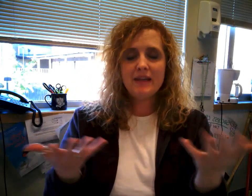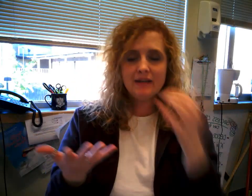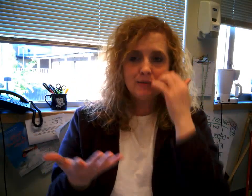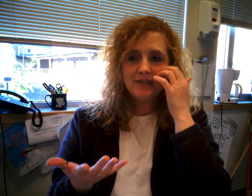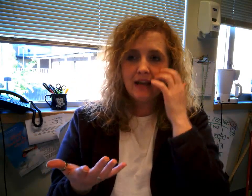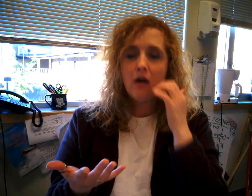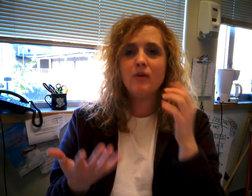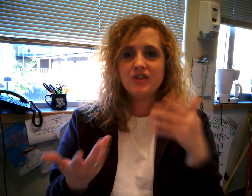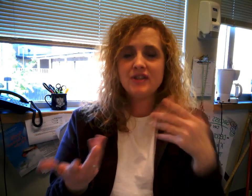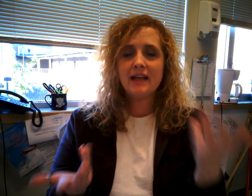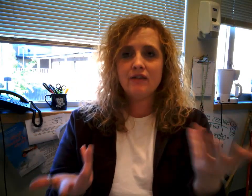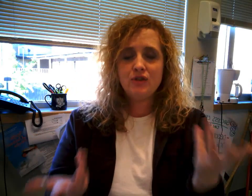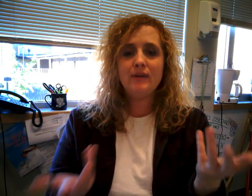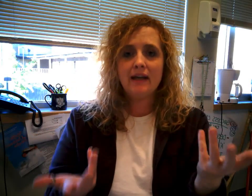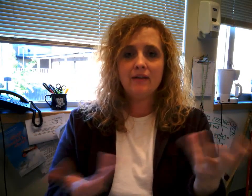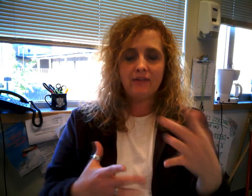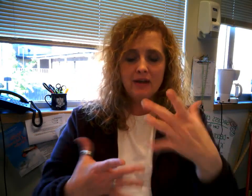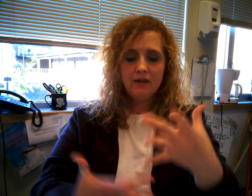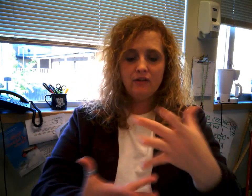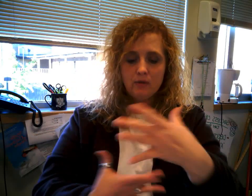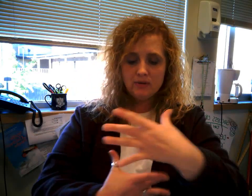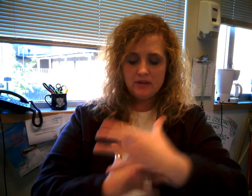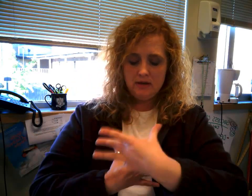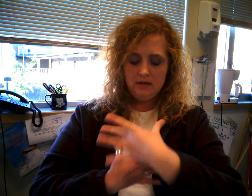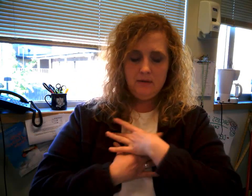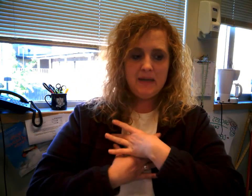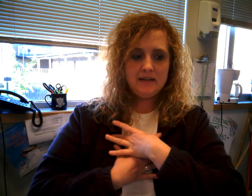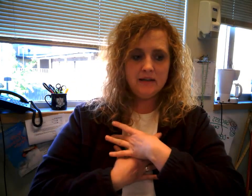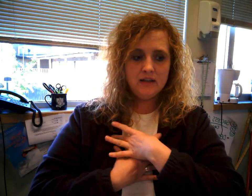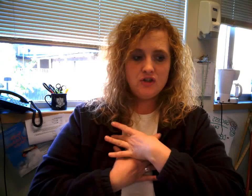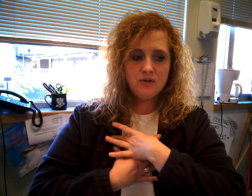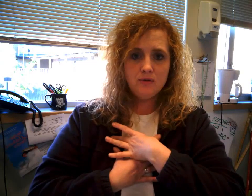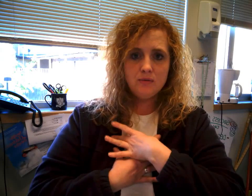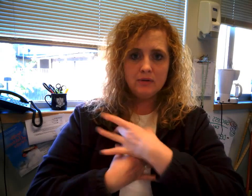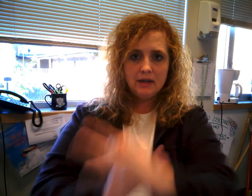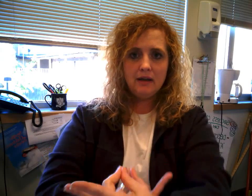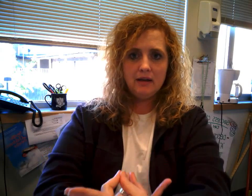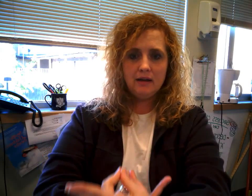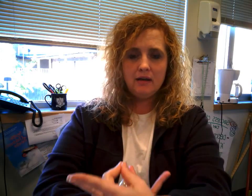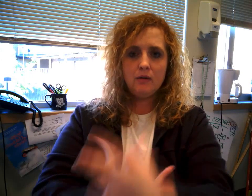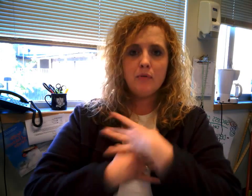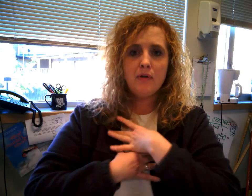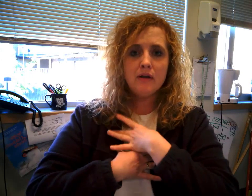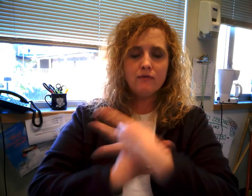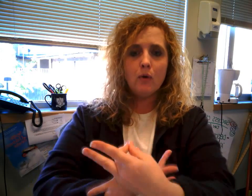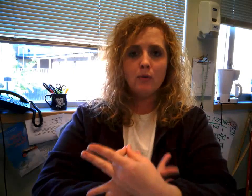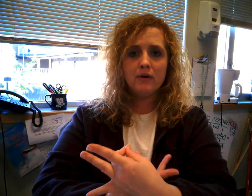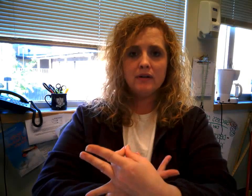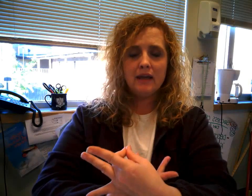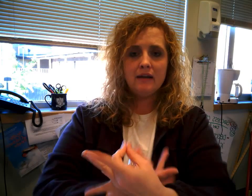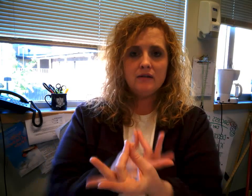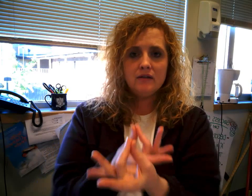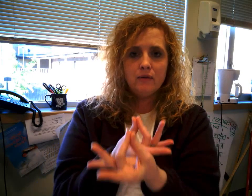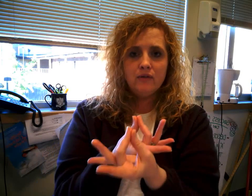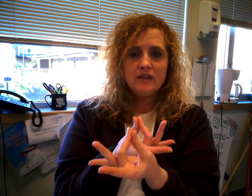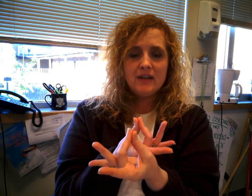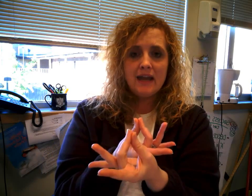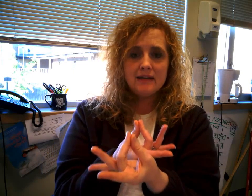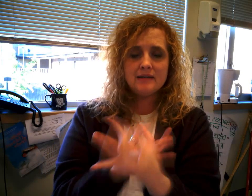is borrow, and that's with two K's. Okay. One on top of the other, and you're pulling